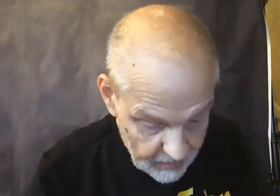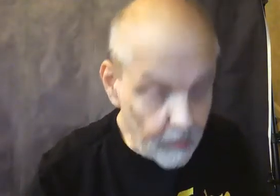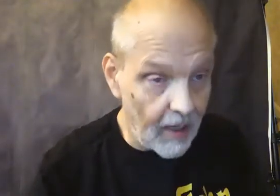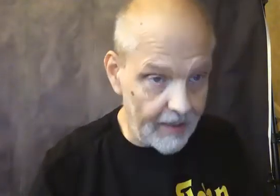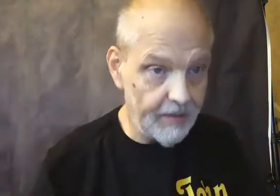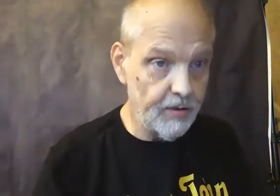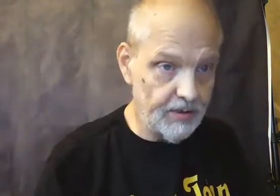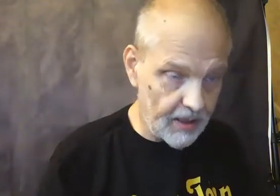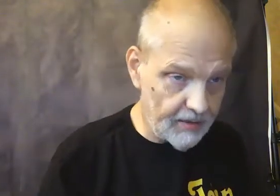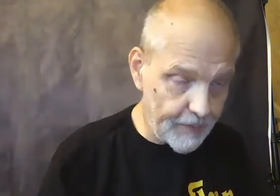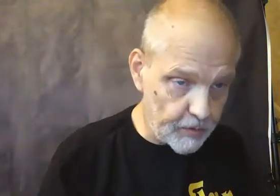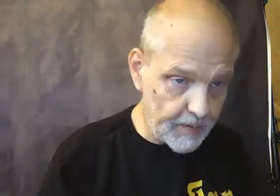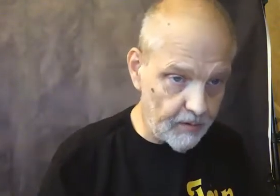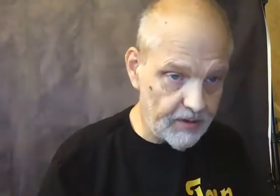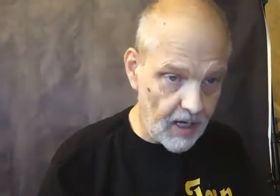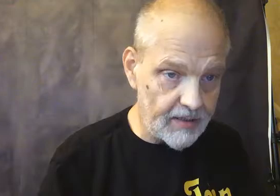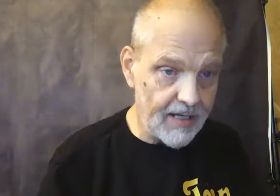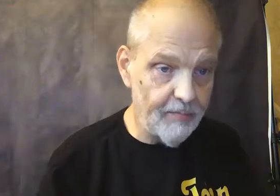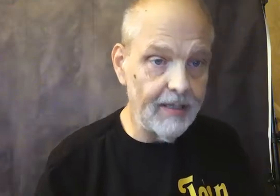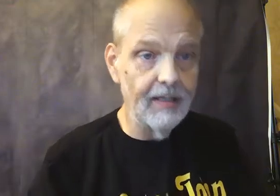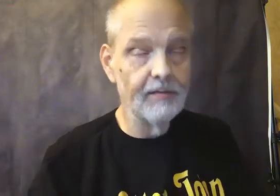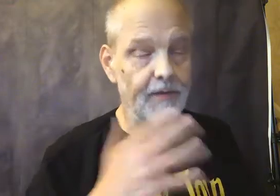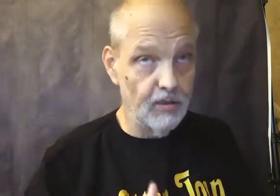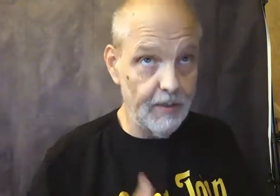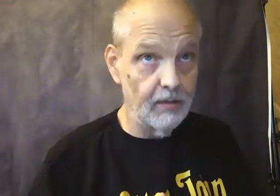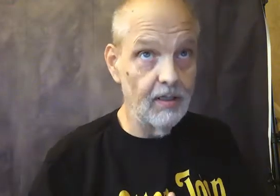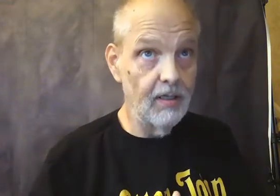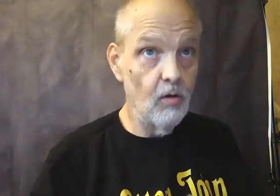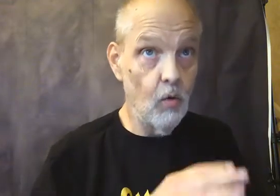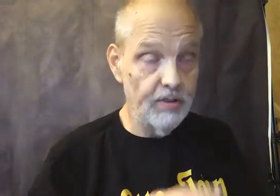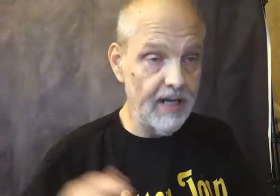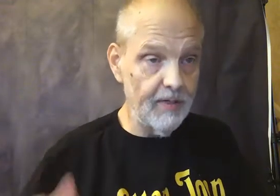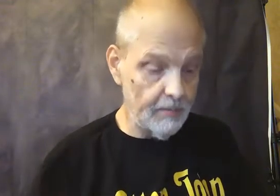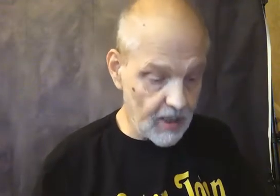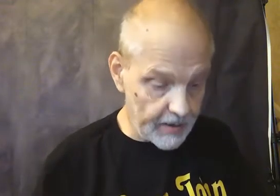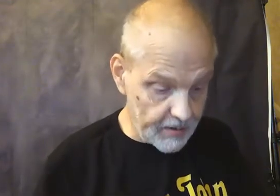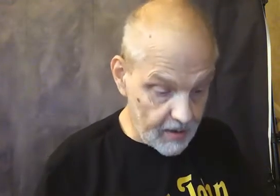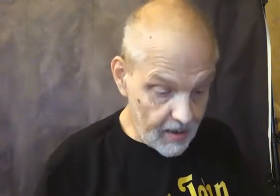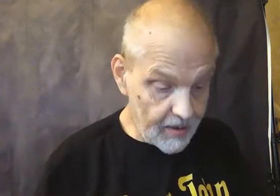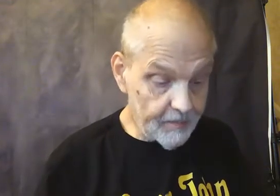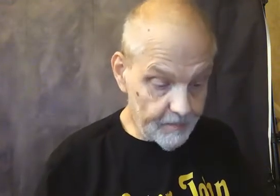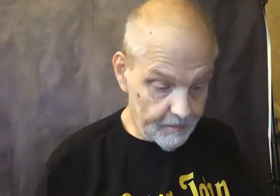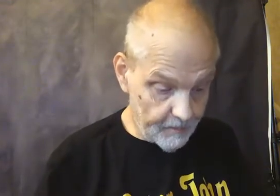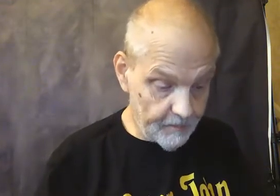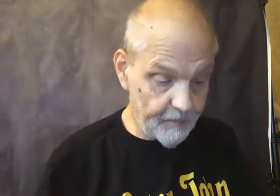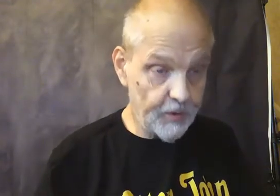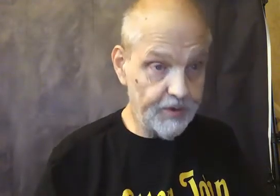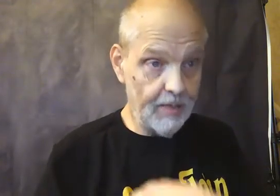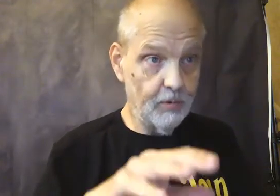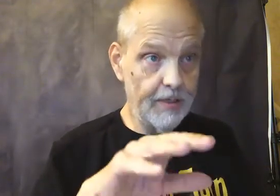so again, these are finger spelled signs that have finger spelled words that have become signs. For example,